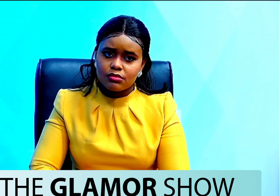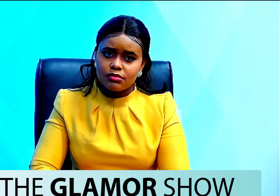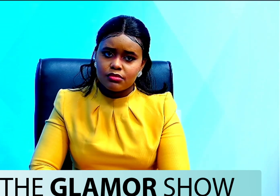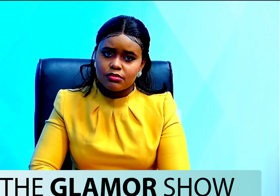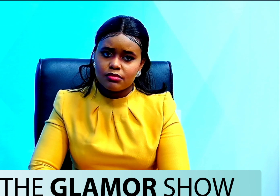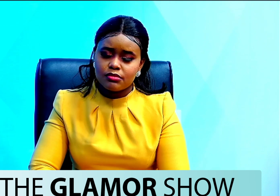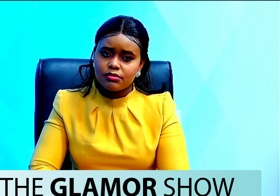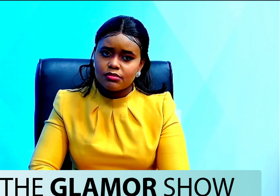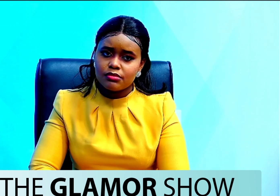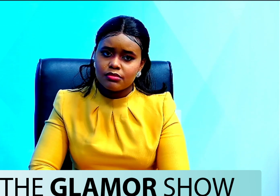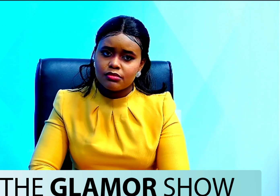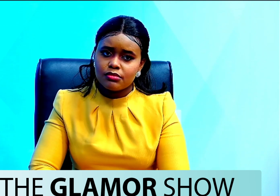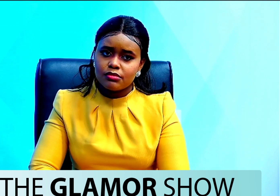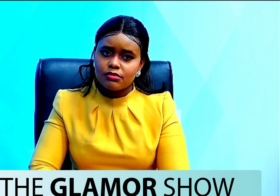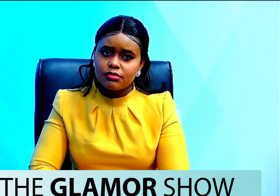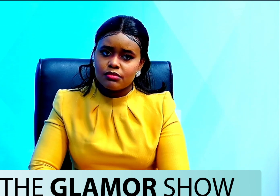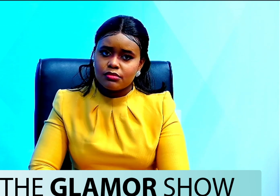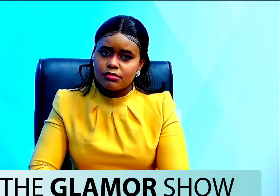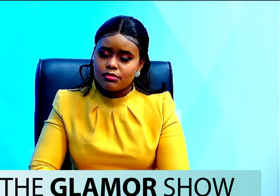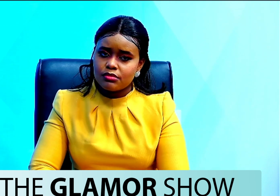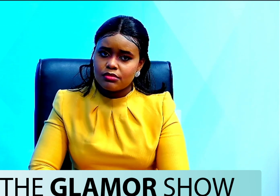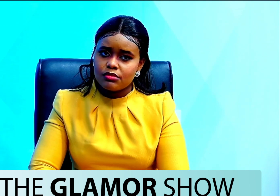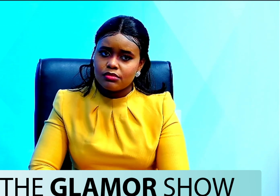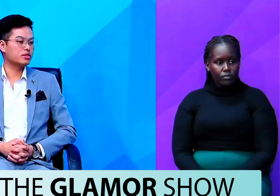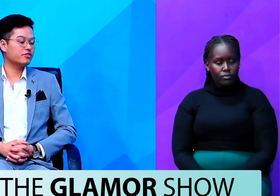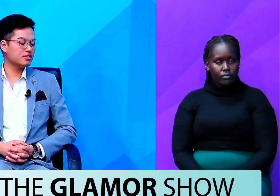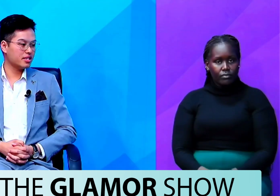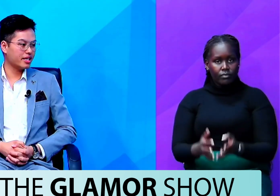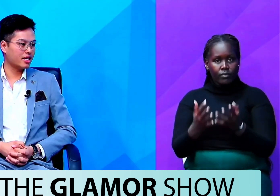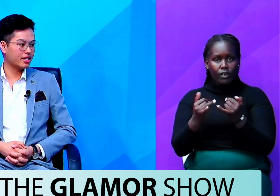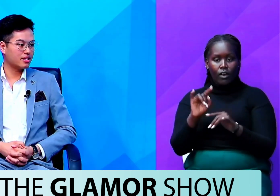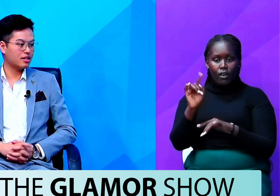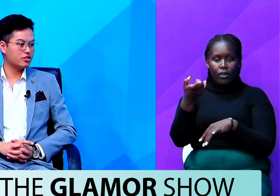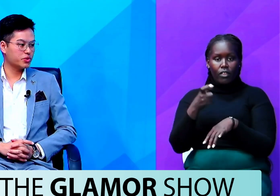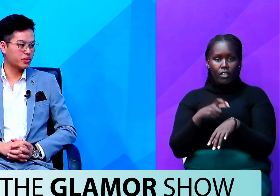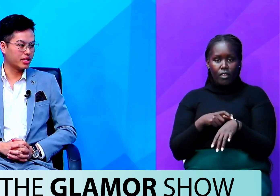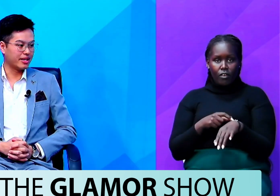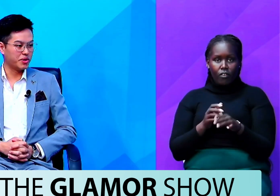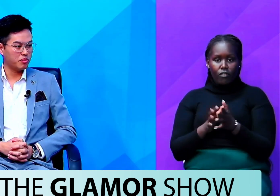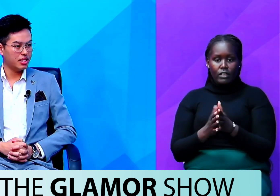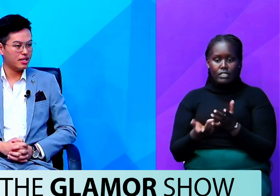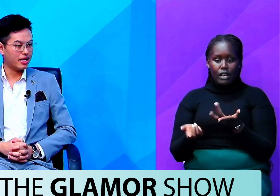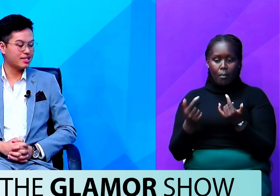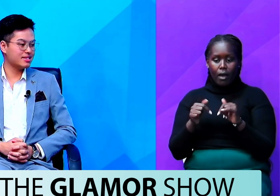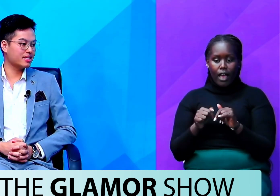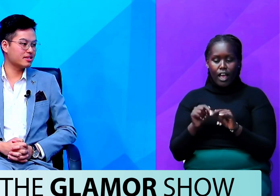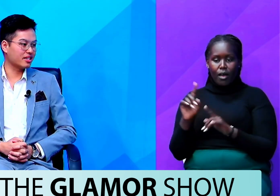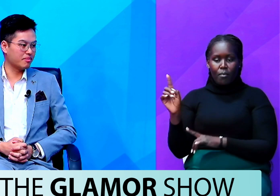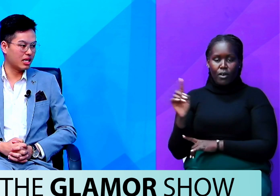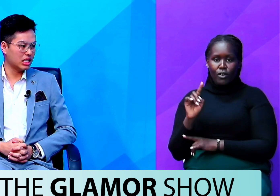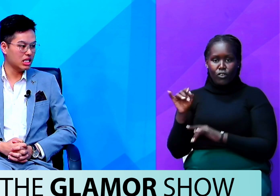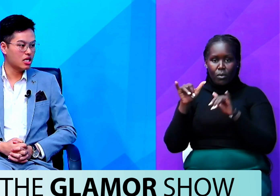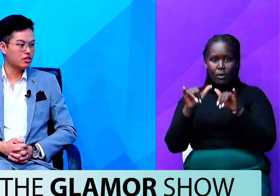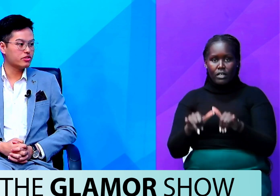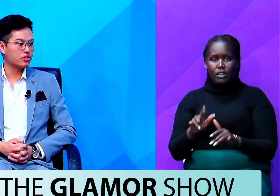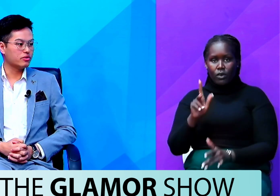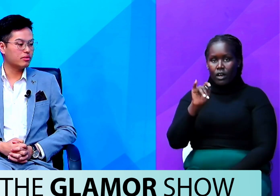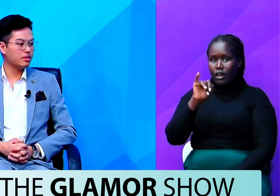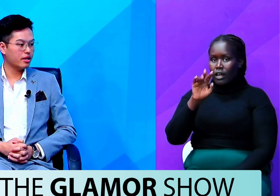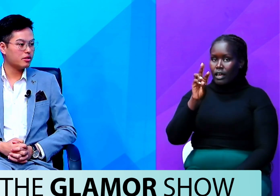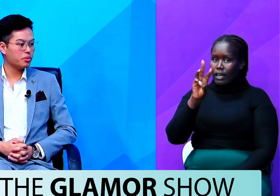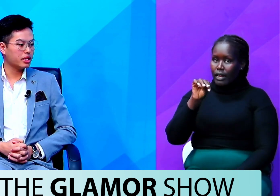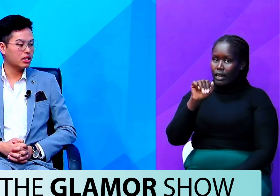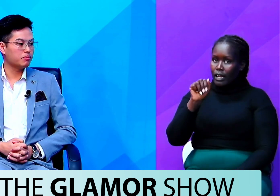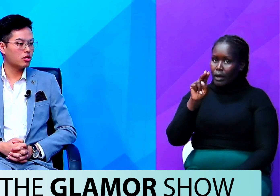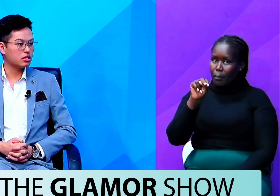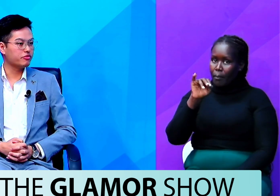to get your customer? So the first time I got to in Nairobi, I stayed in Kilimani. So from